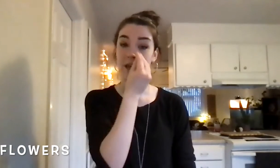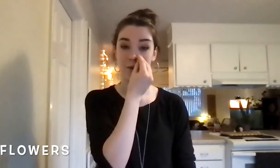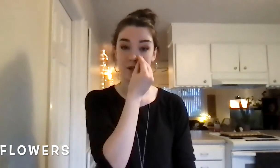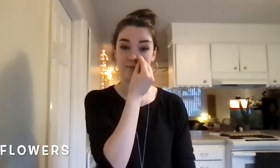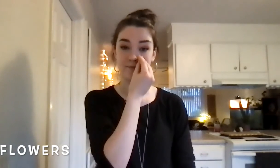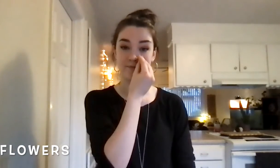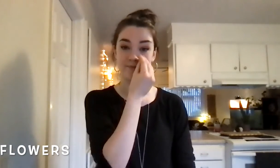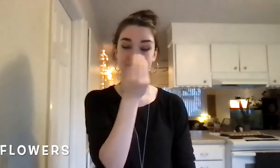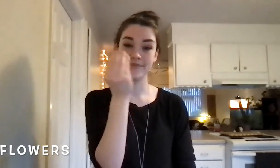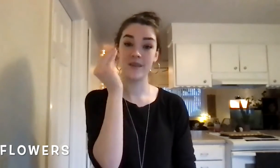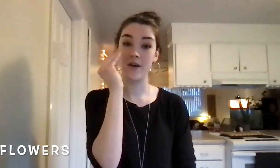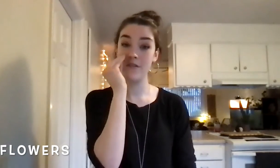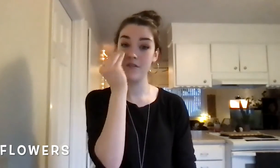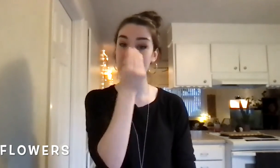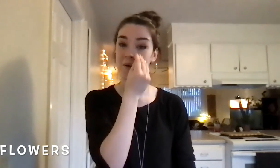Flower. Flower.